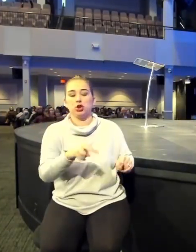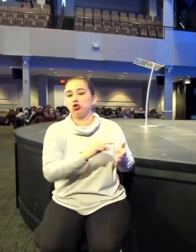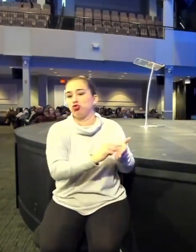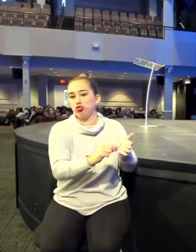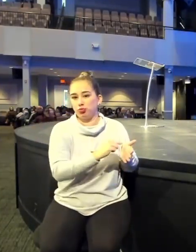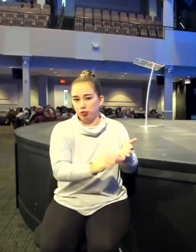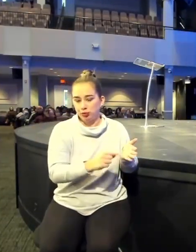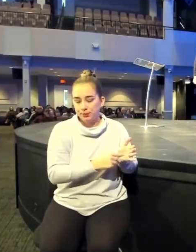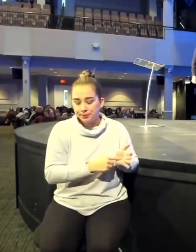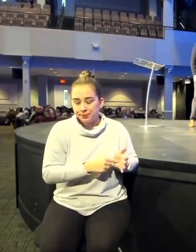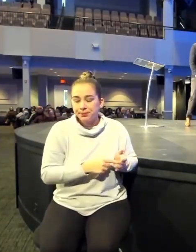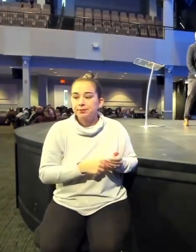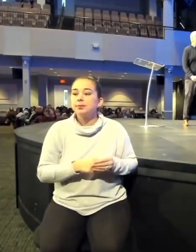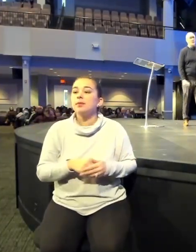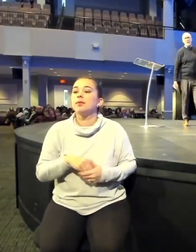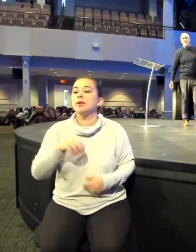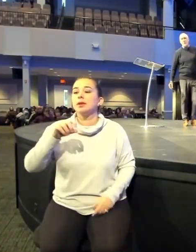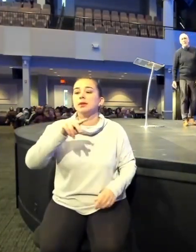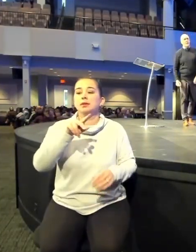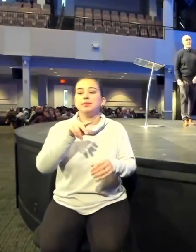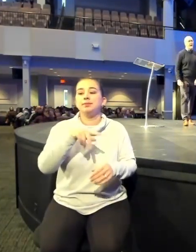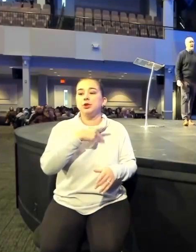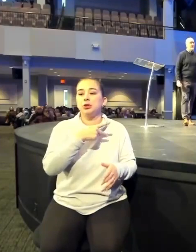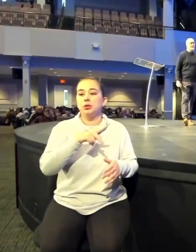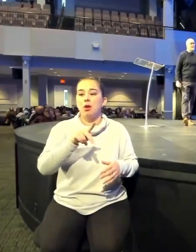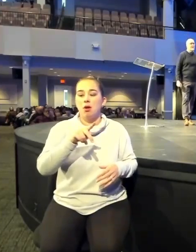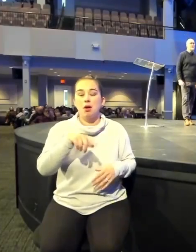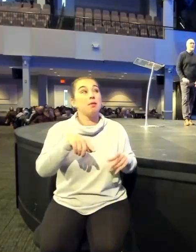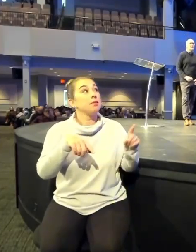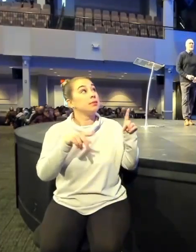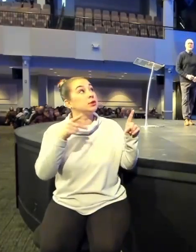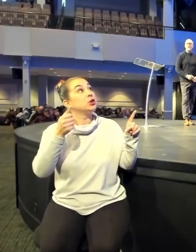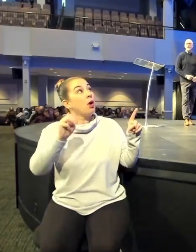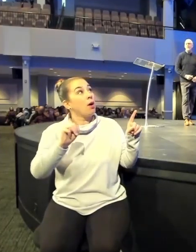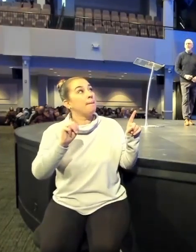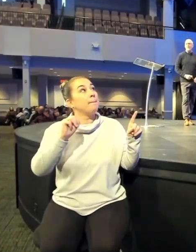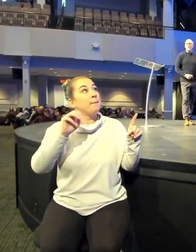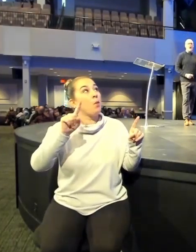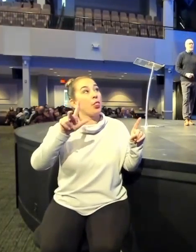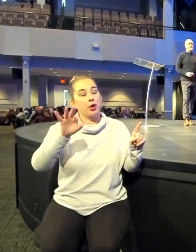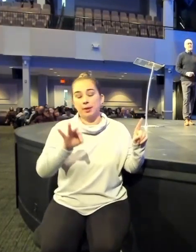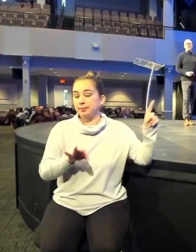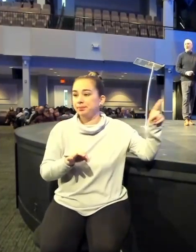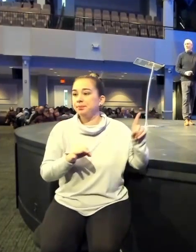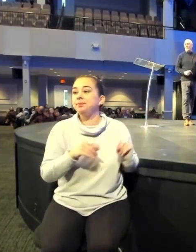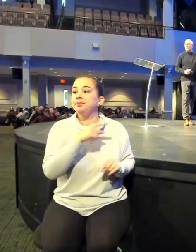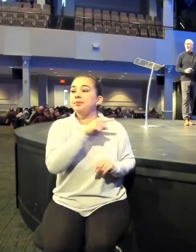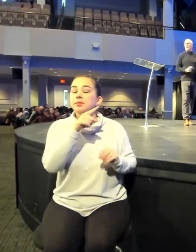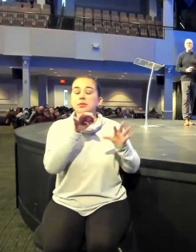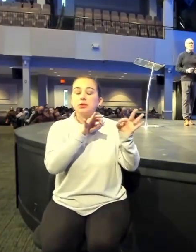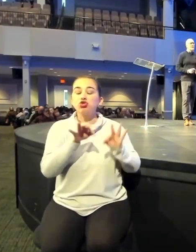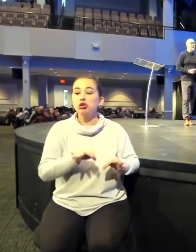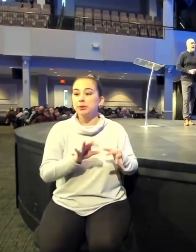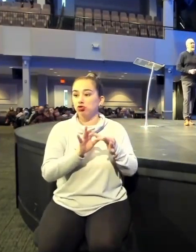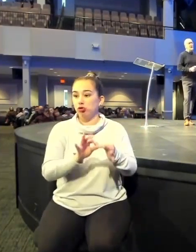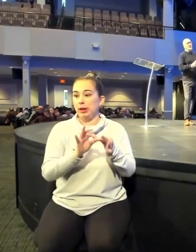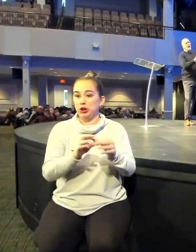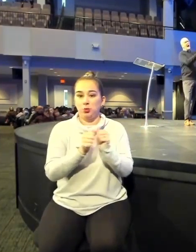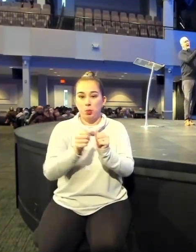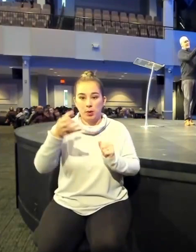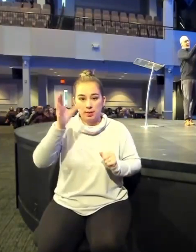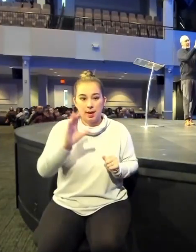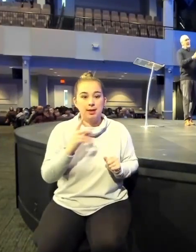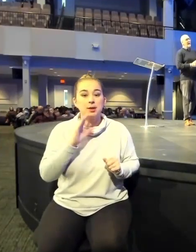about this. Let's start now in Psalm chapter 139, verses 16 and 17. Here the psalmist describing his relationship with God.